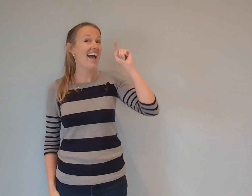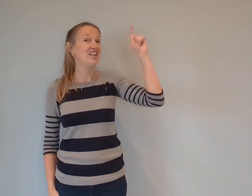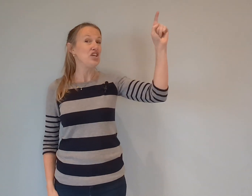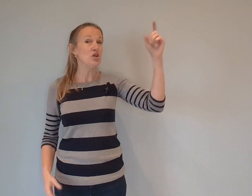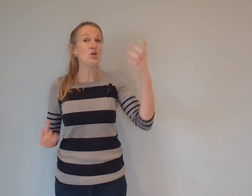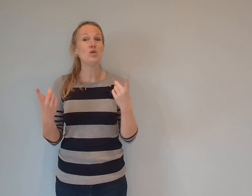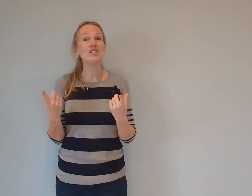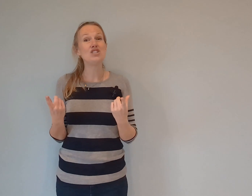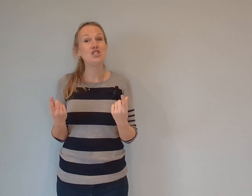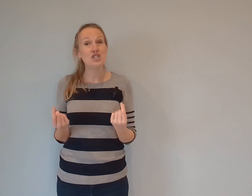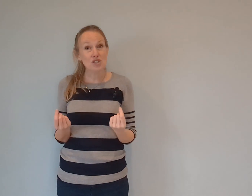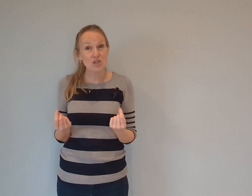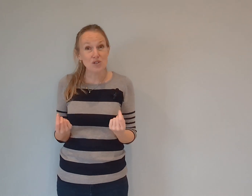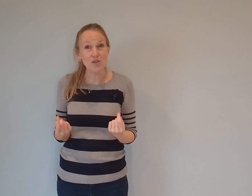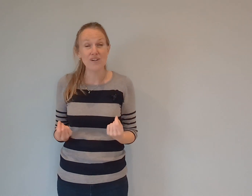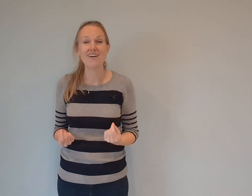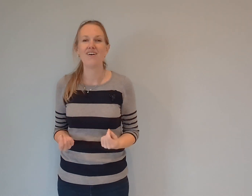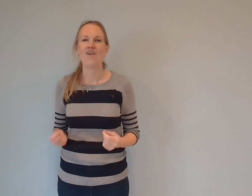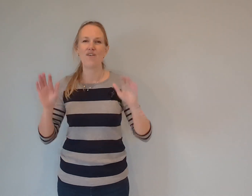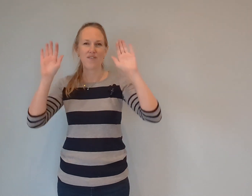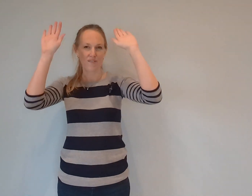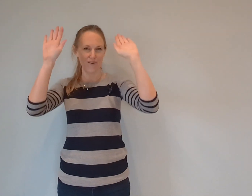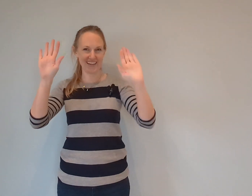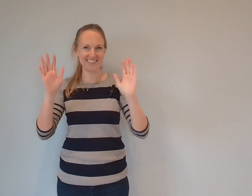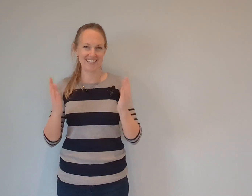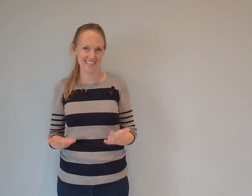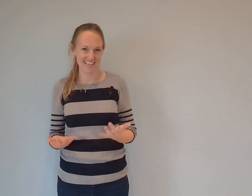God, you do great things.